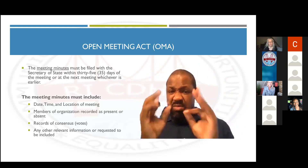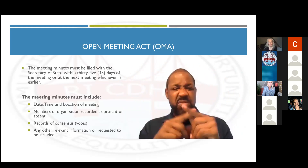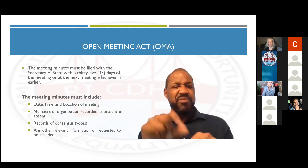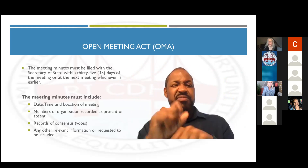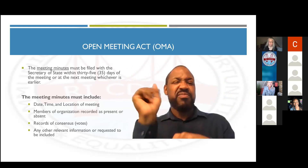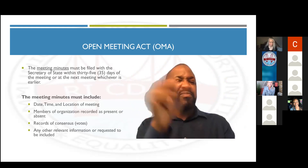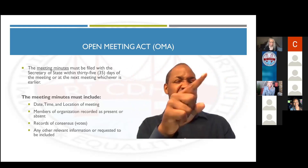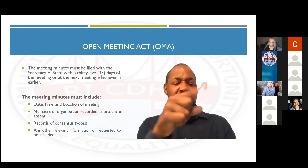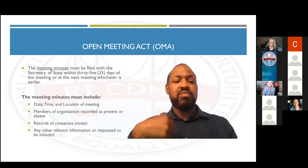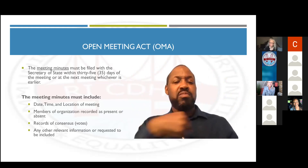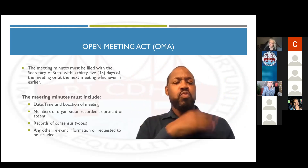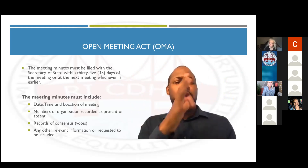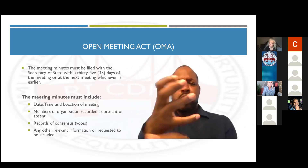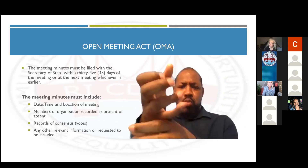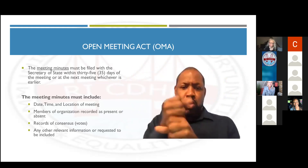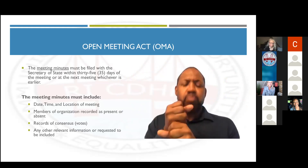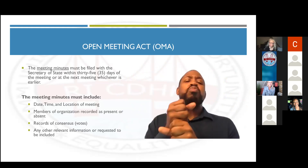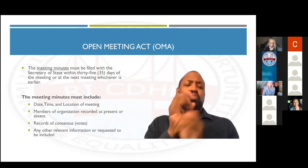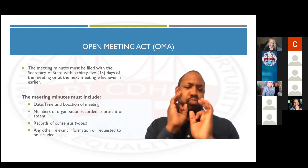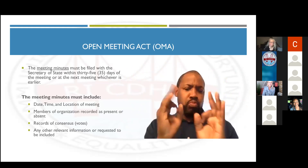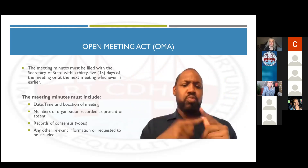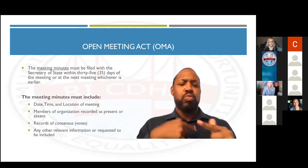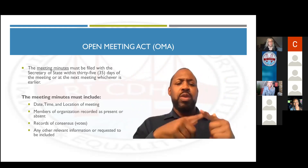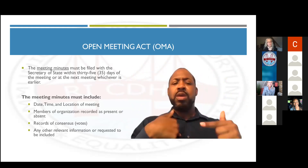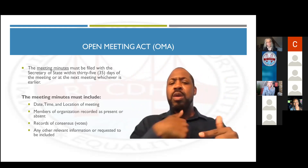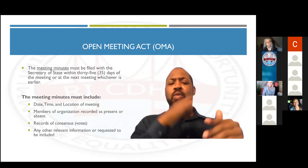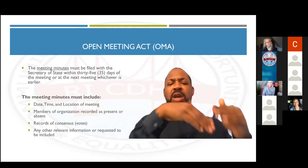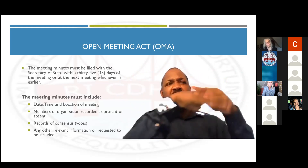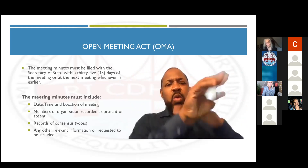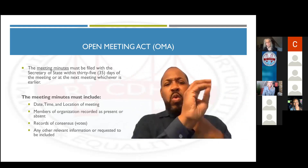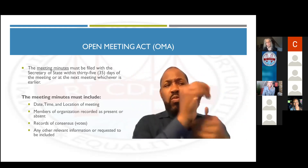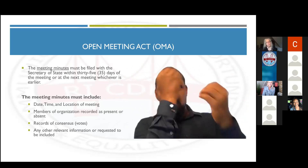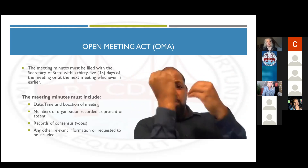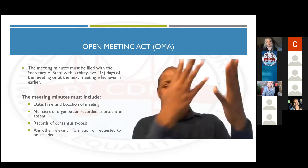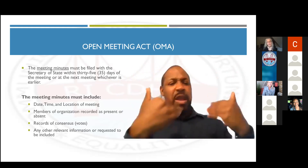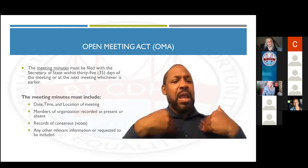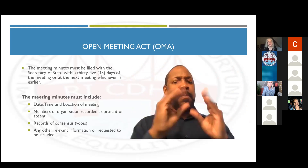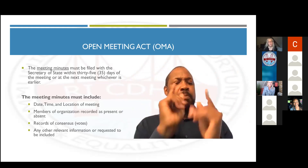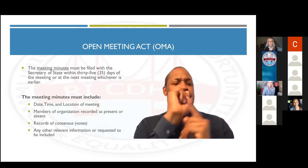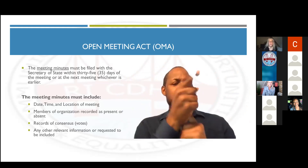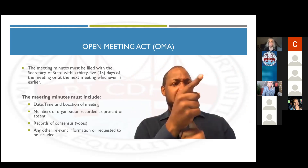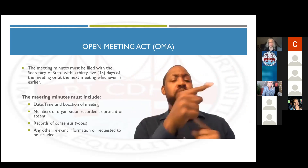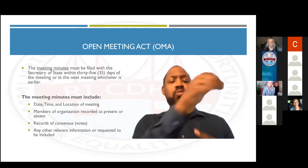you would want to review them and then send them to us. And then we send them